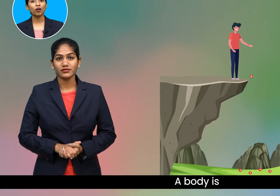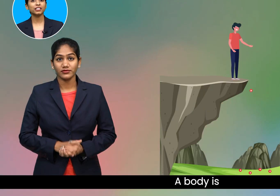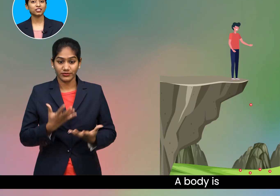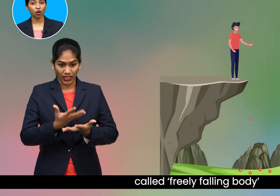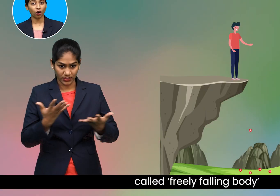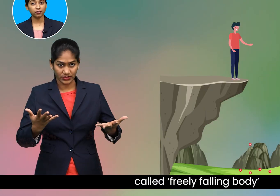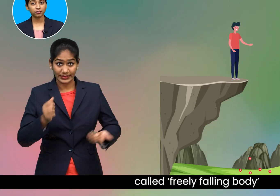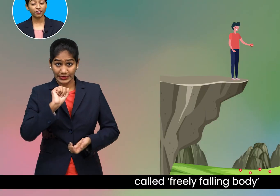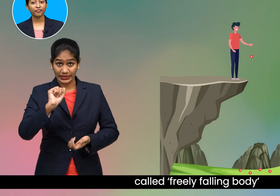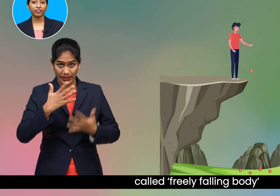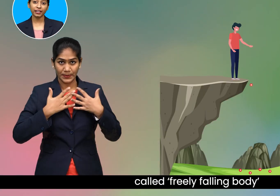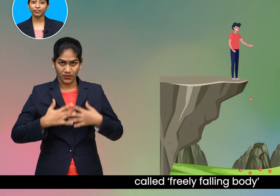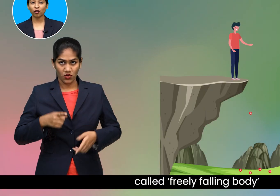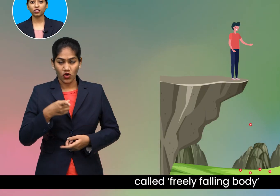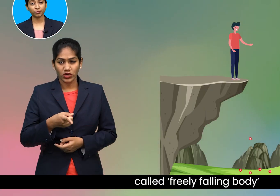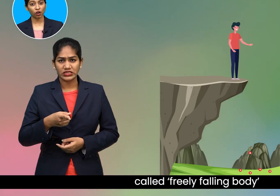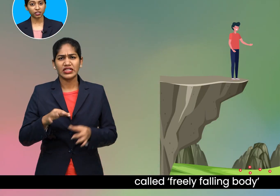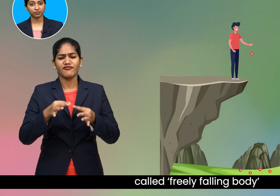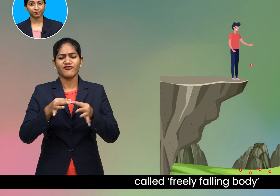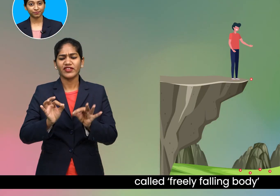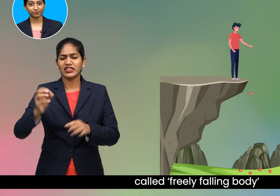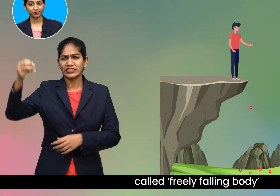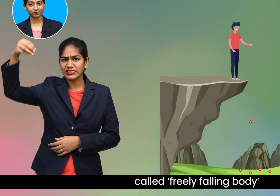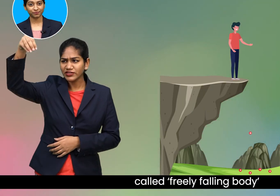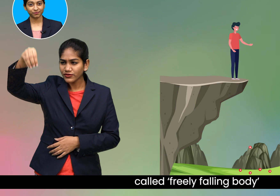A body is called freely falling body